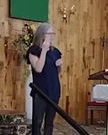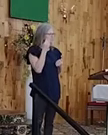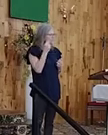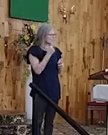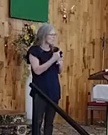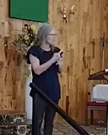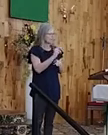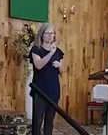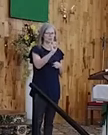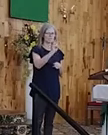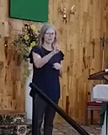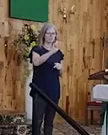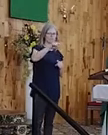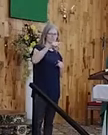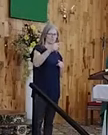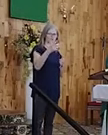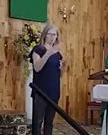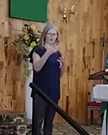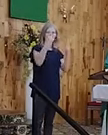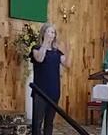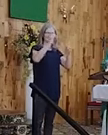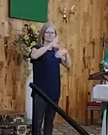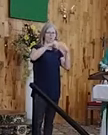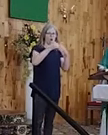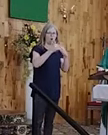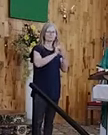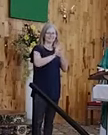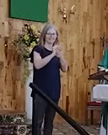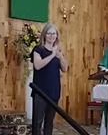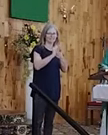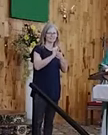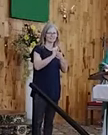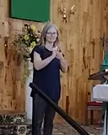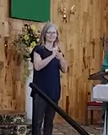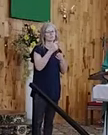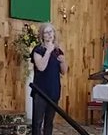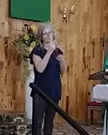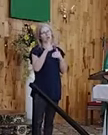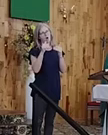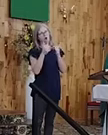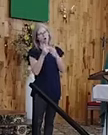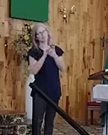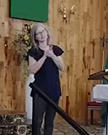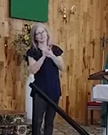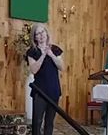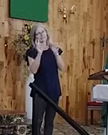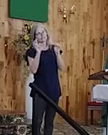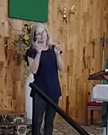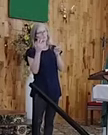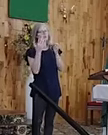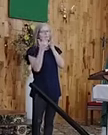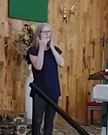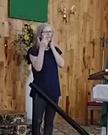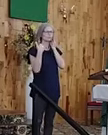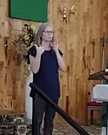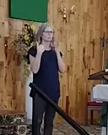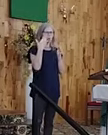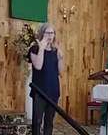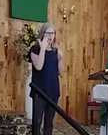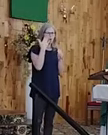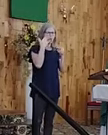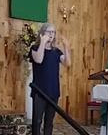November 1st is the Feast of All Saints. We say All Saints because we know the names of